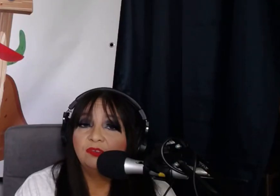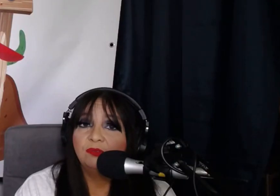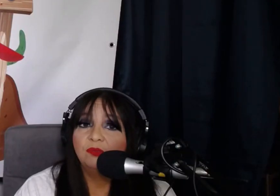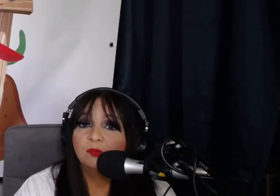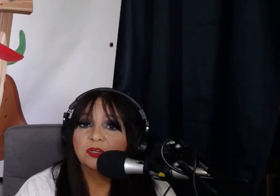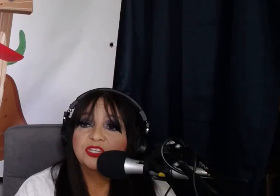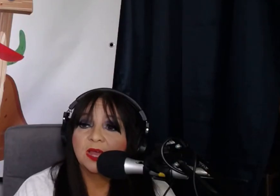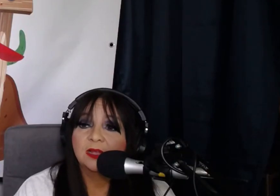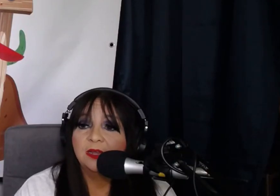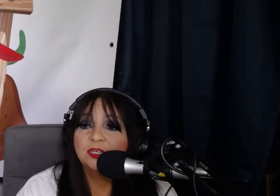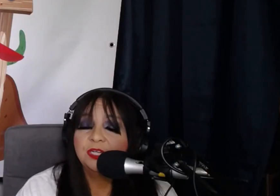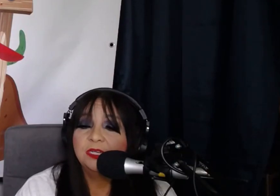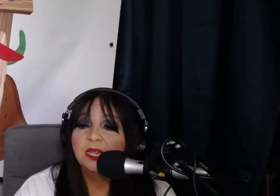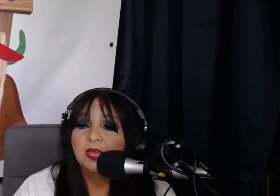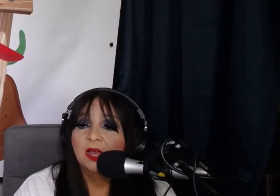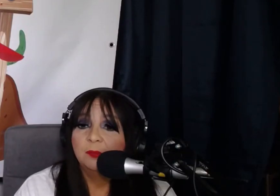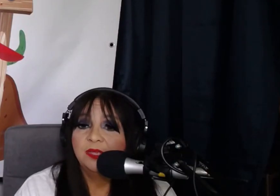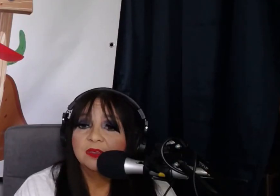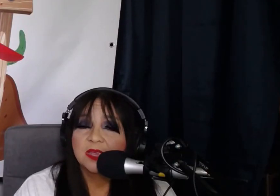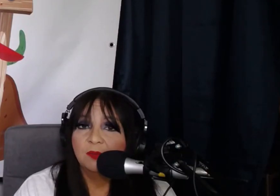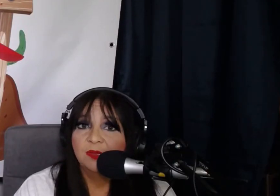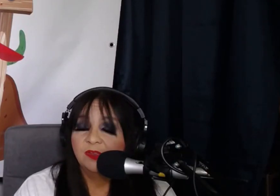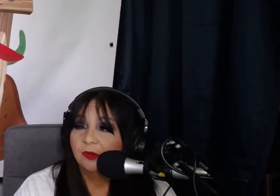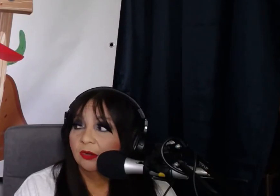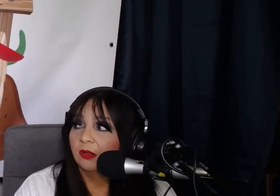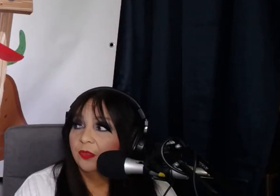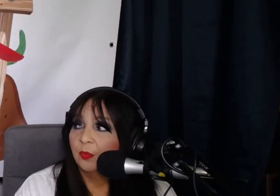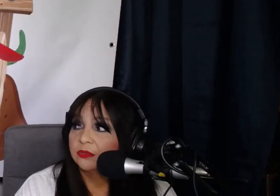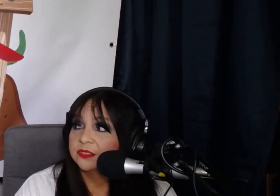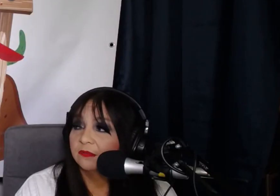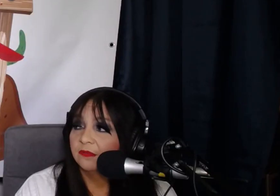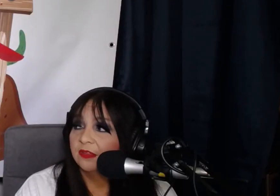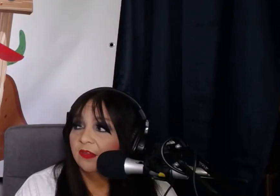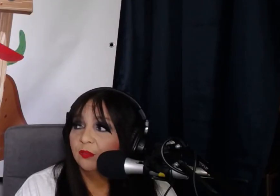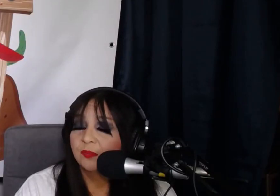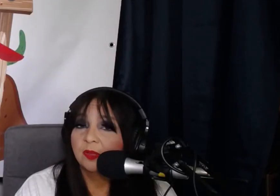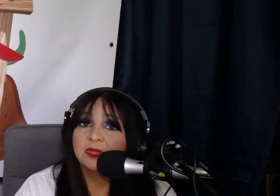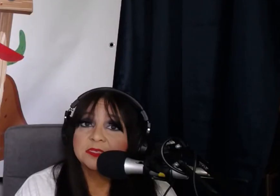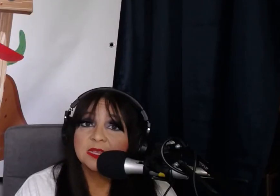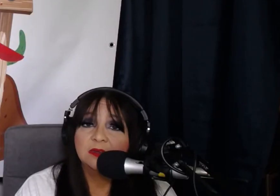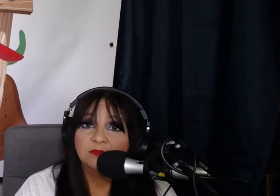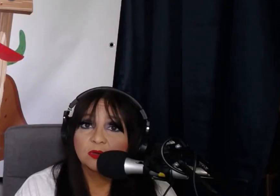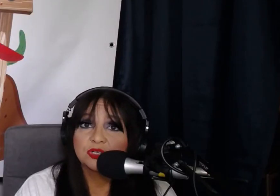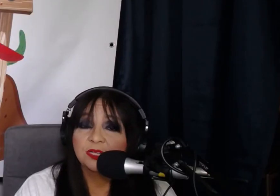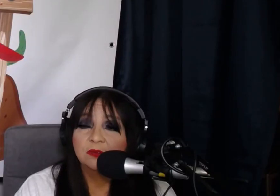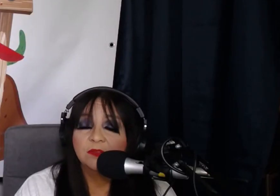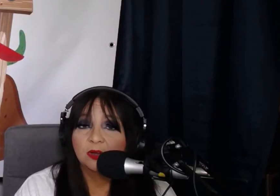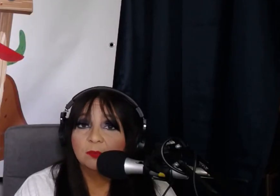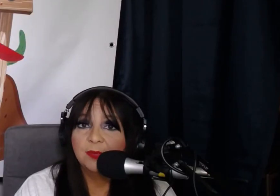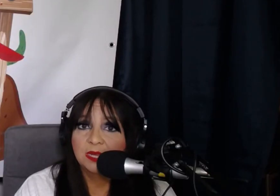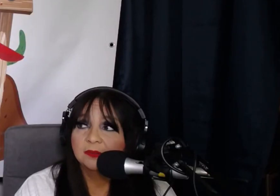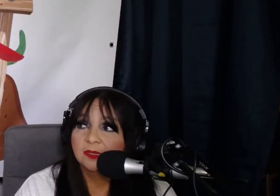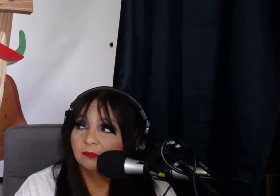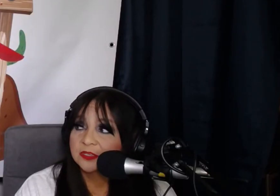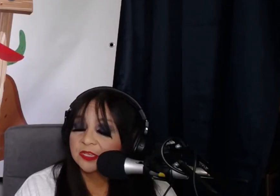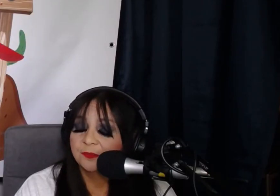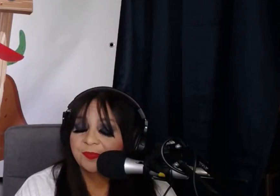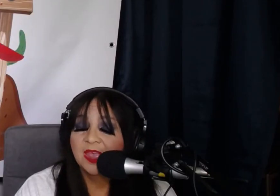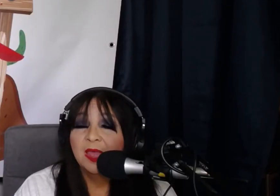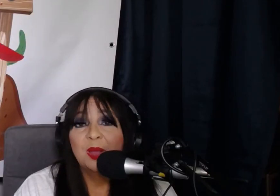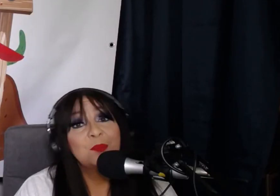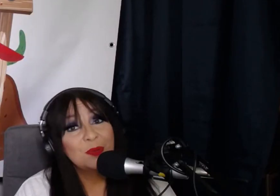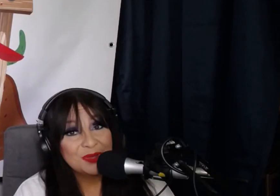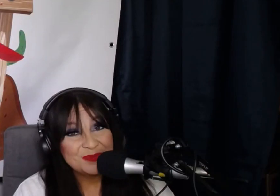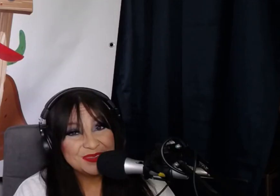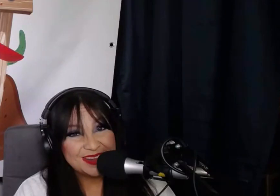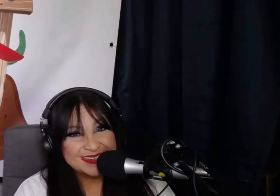happy to bridge that connection. Yeah. Because I have my finger on the pulse of the available puppies, and unfortunately, there are many in Yes. rescue.